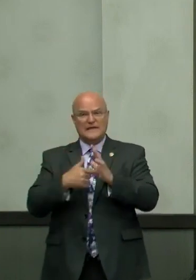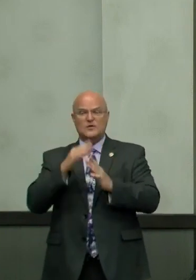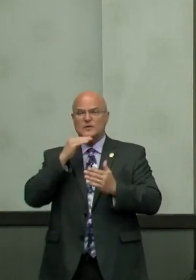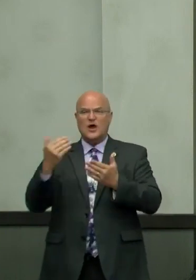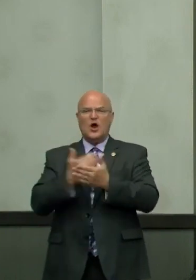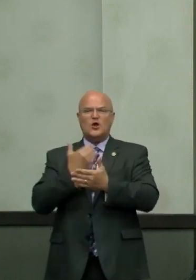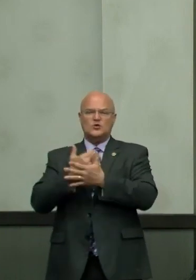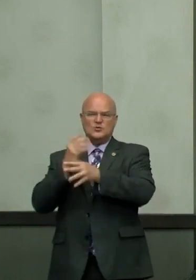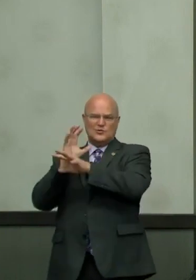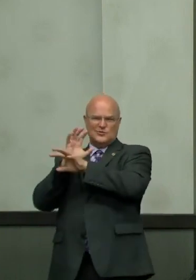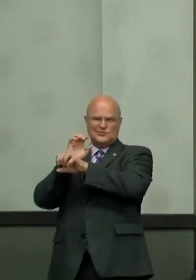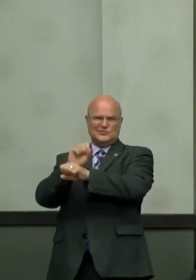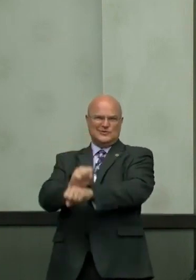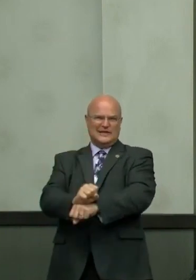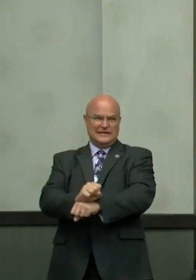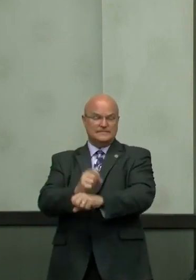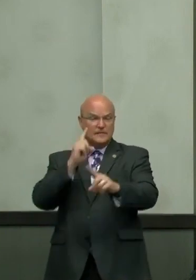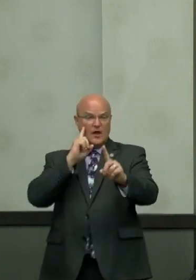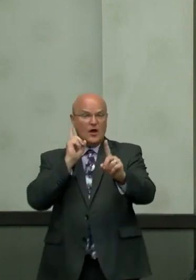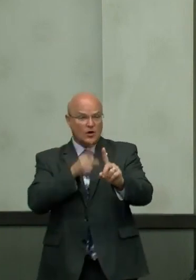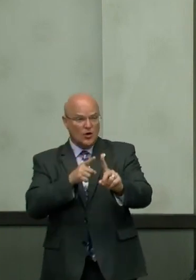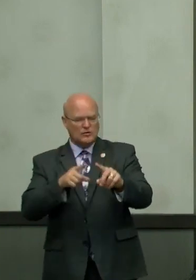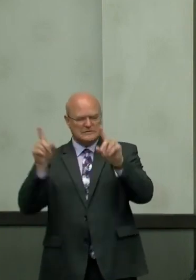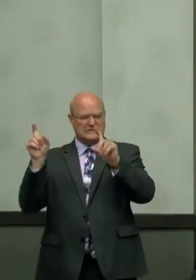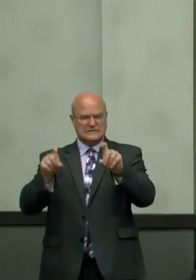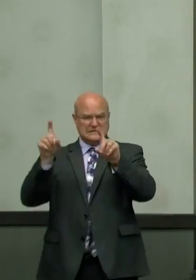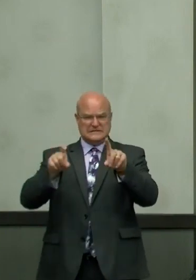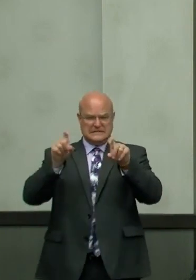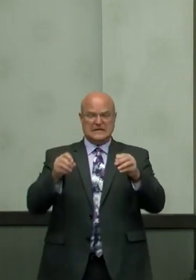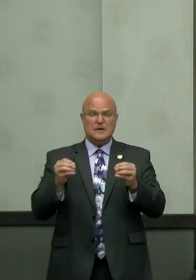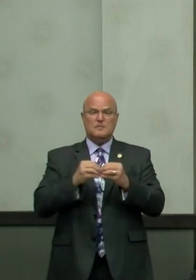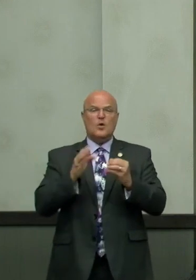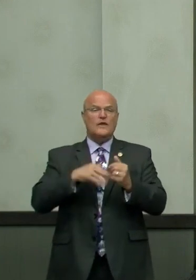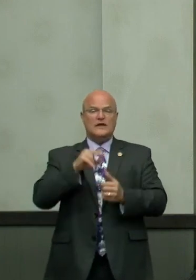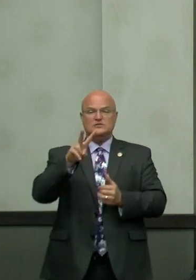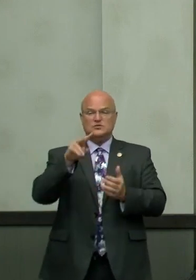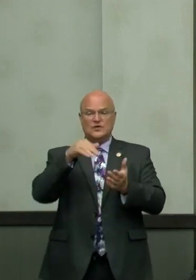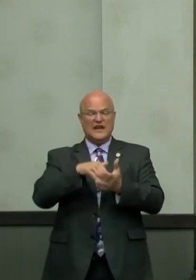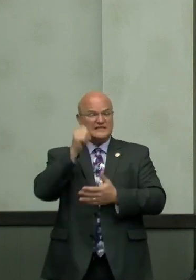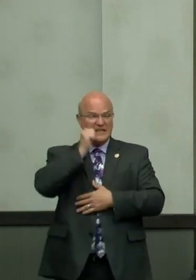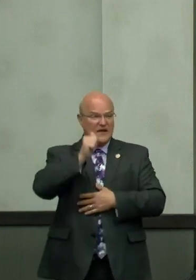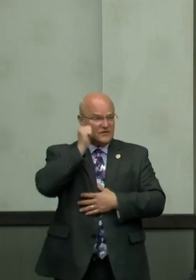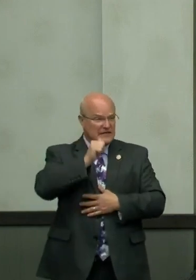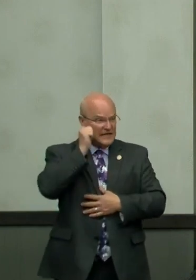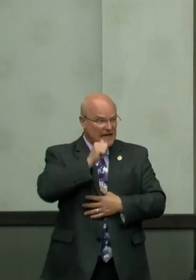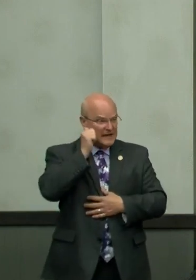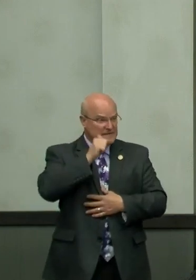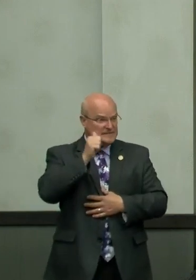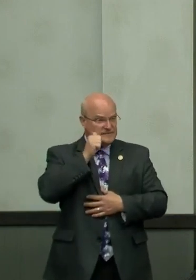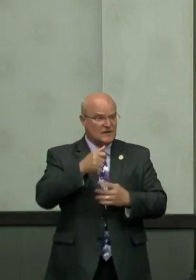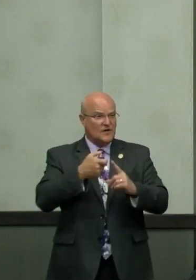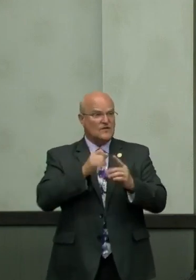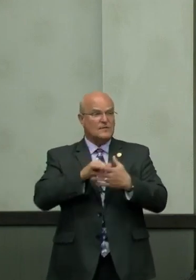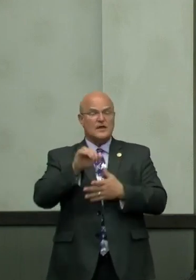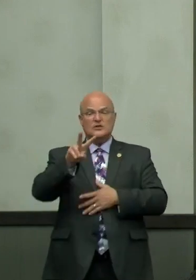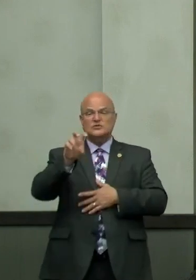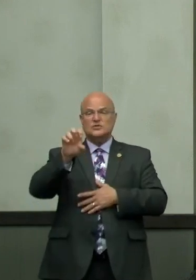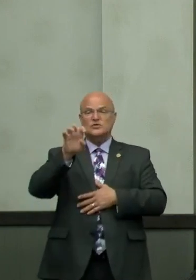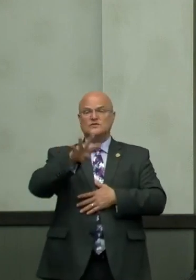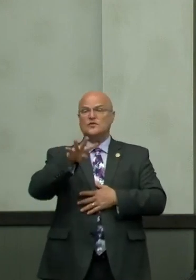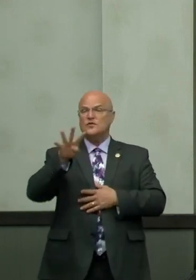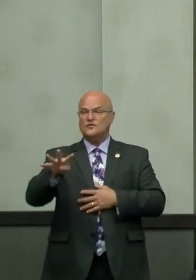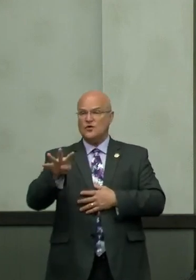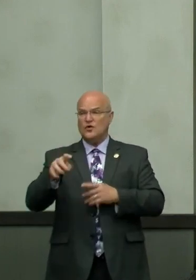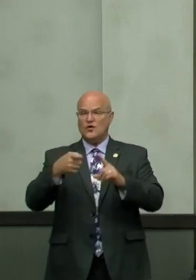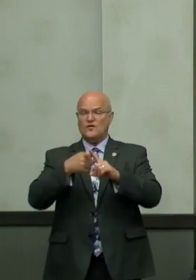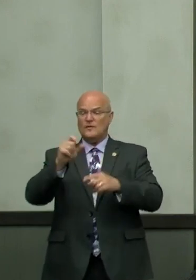be our new trend. Our goal is to be testing more than 2,000 every day. Of those, 244